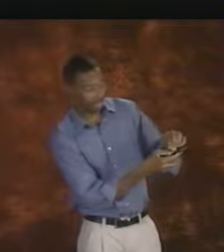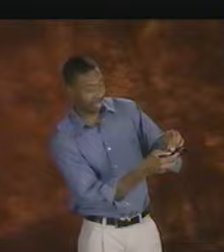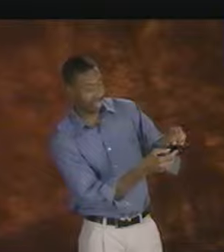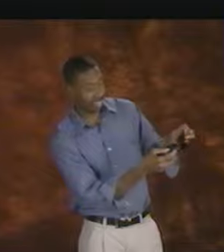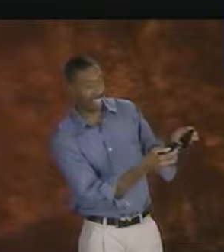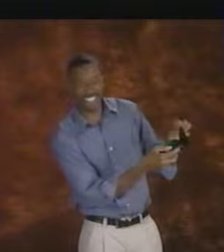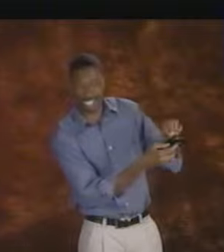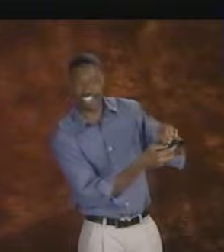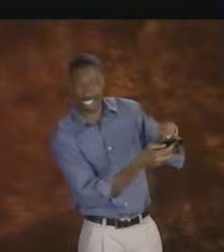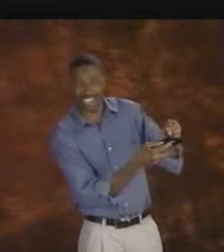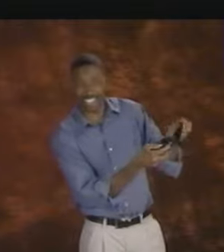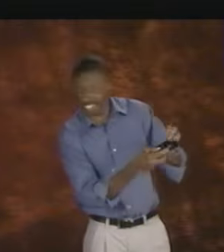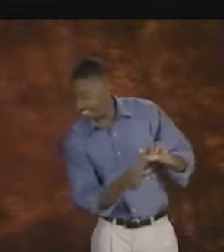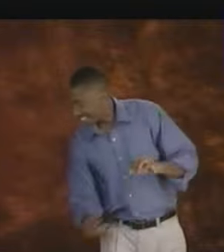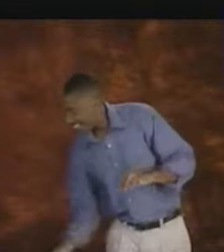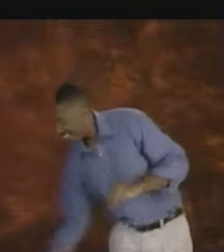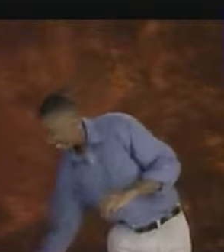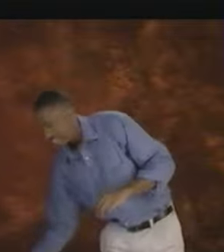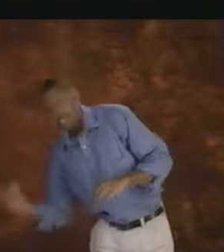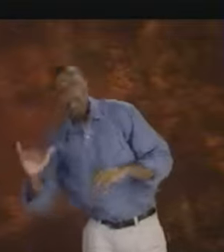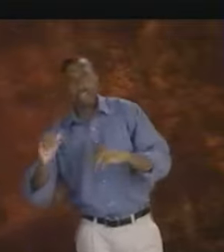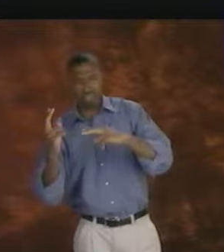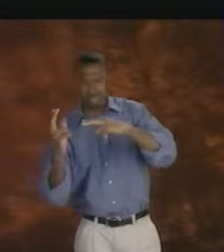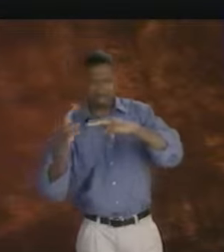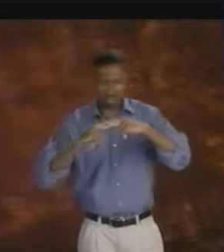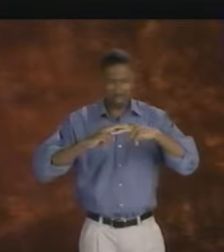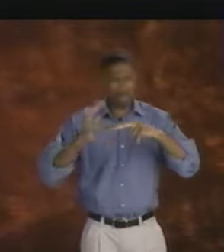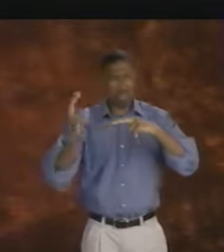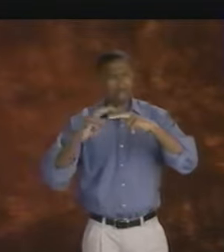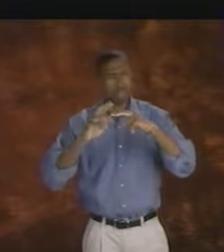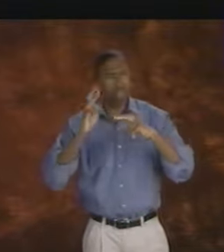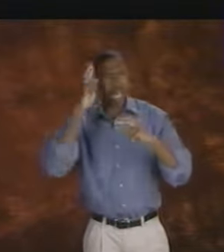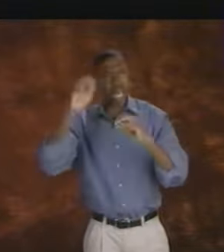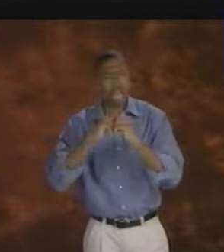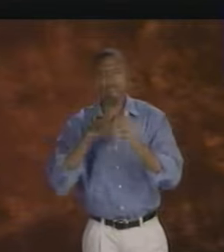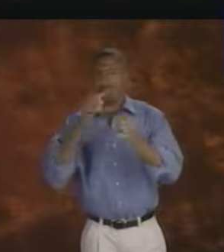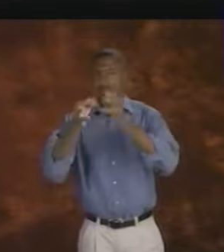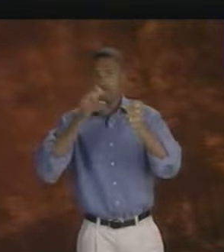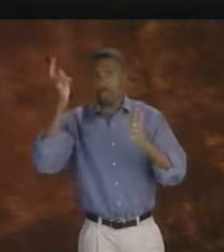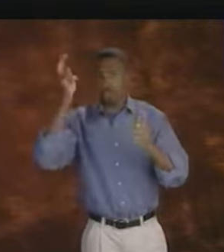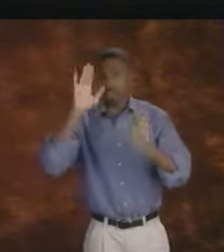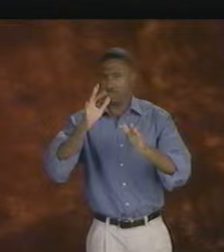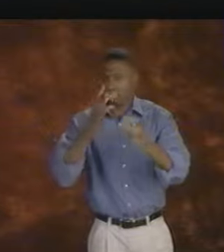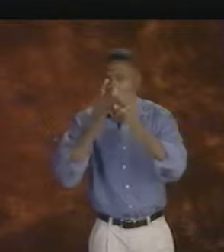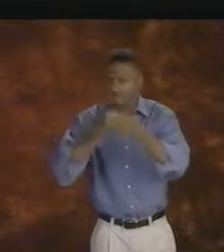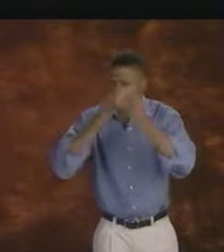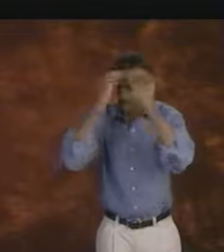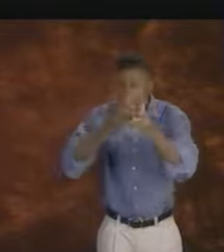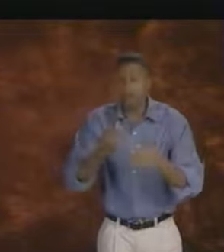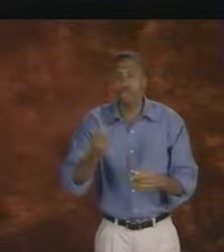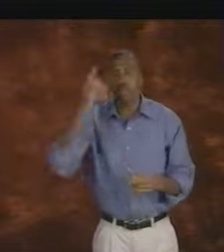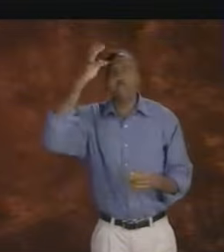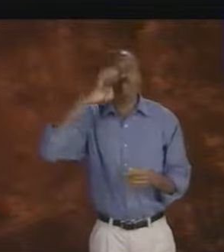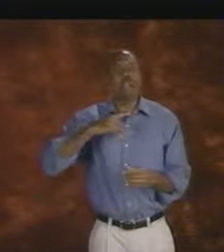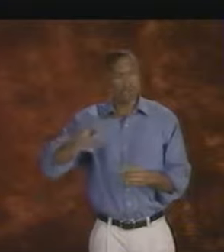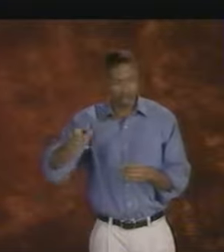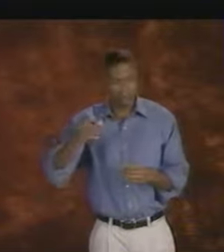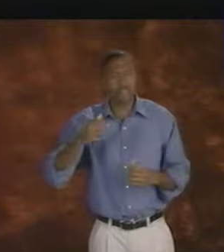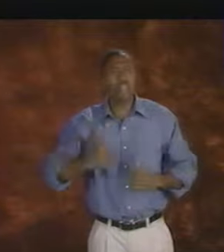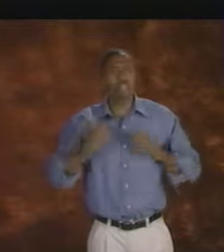example, this here. The way these two materials interact is Velcro. And